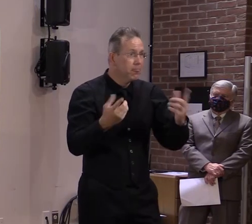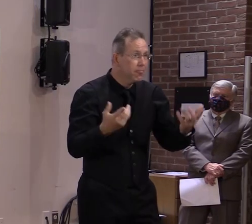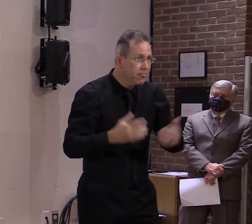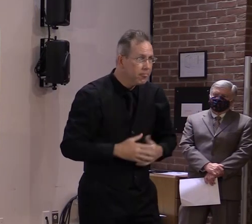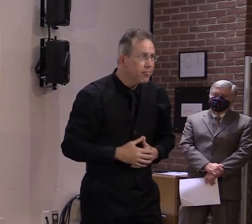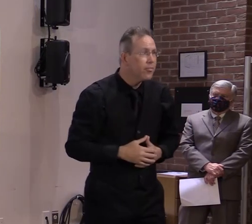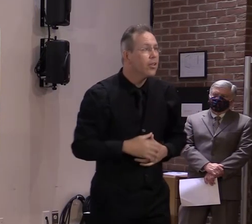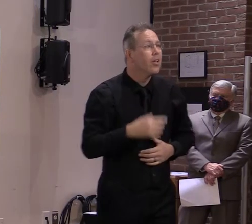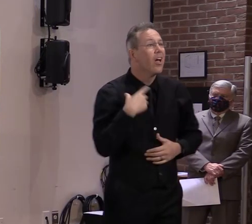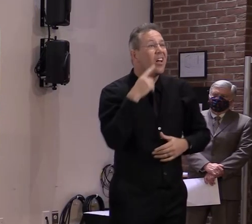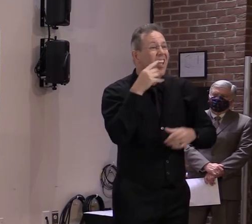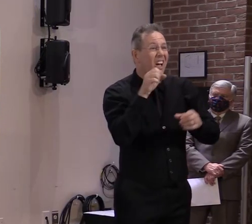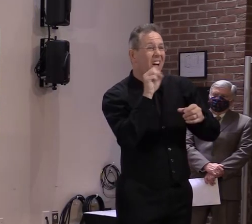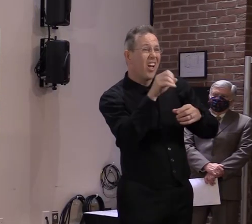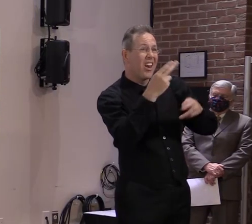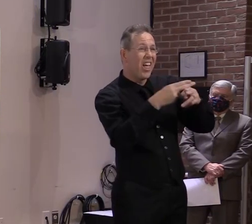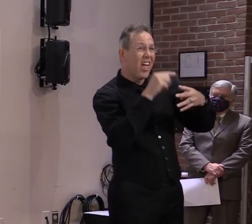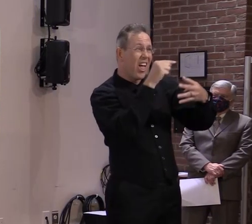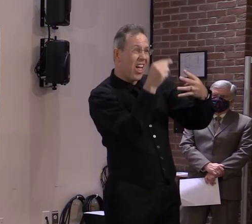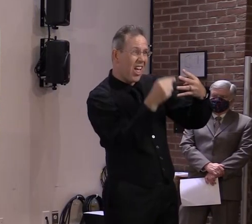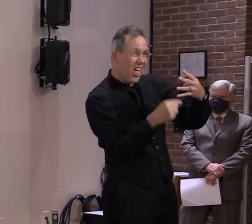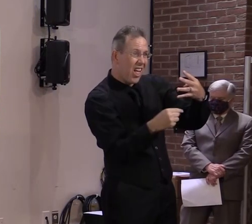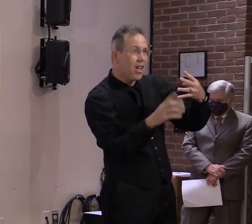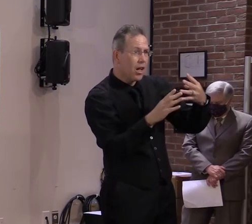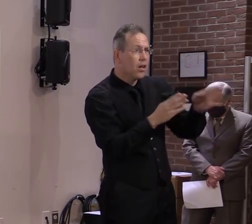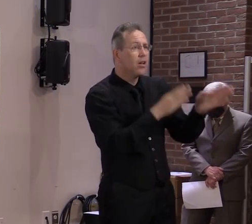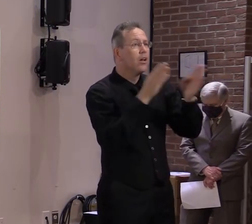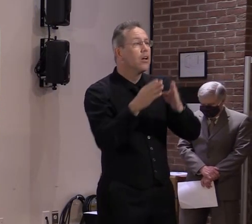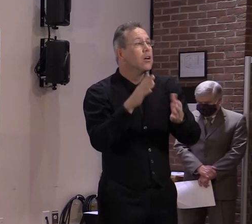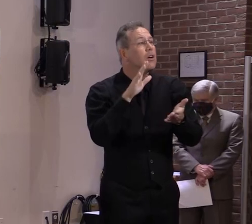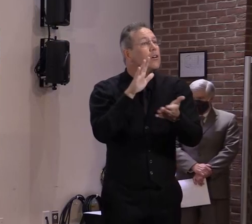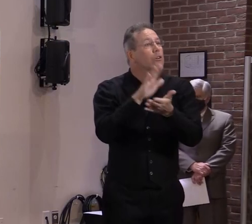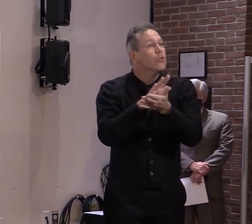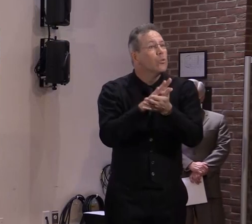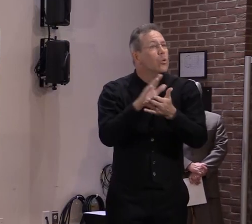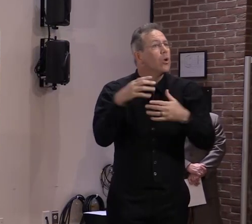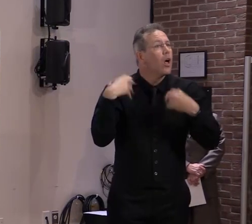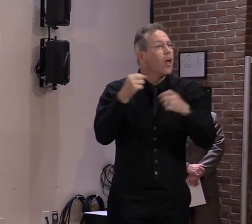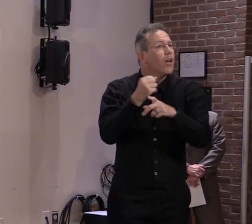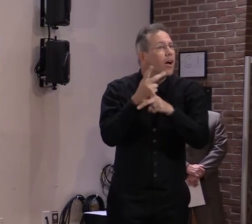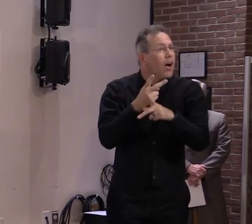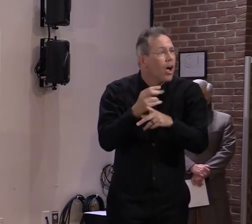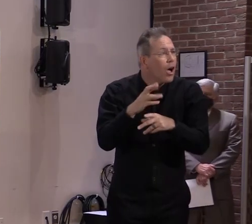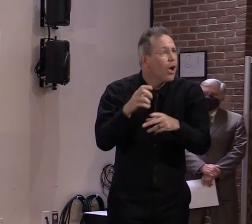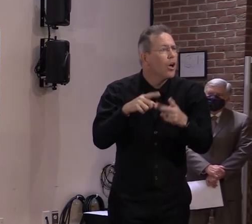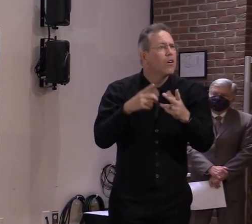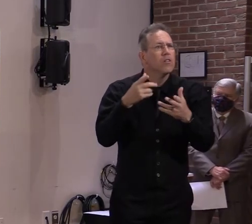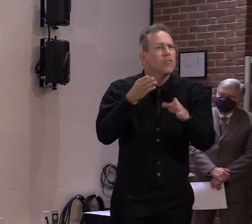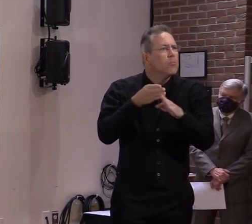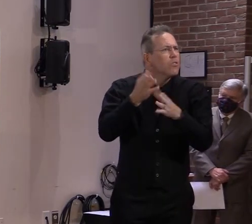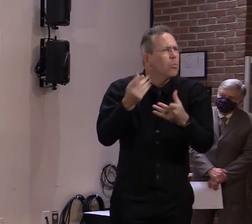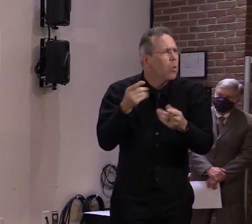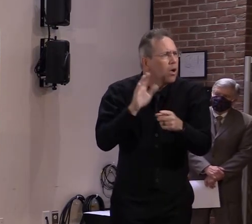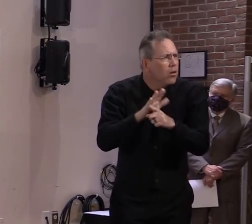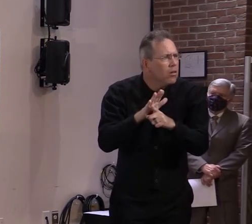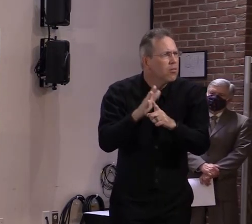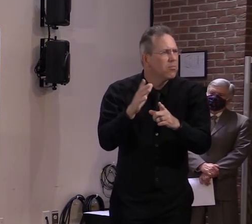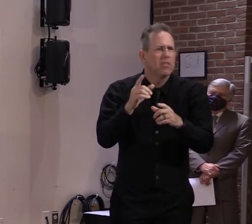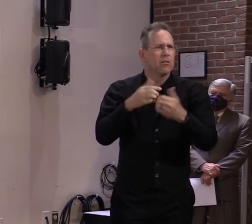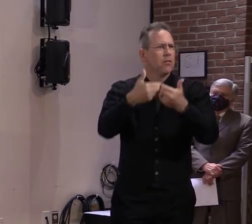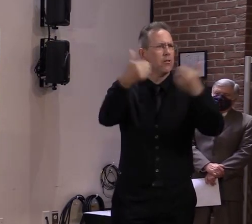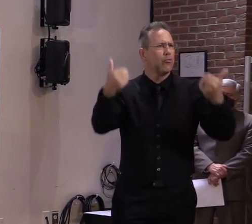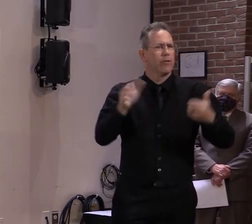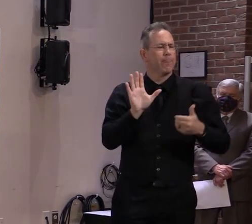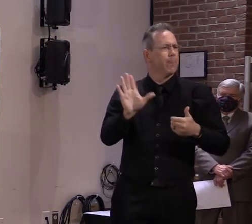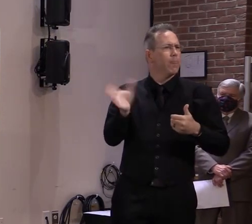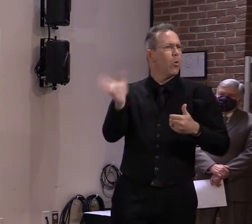summer camps continue to retain specialized guidance, but they're the only sectors that retain that detailed and nuanced guidance that exists